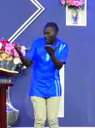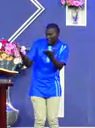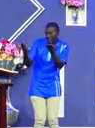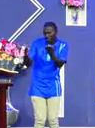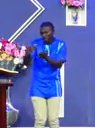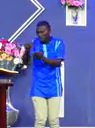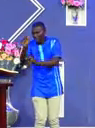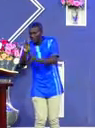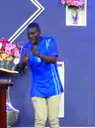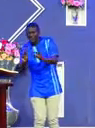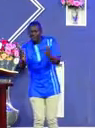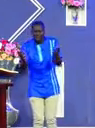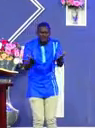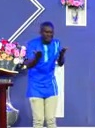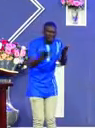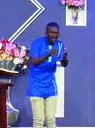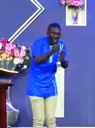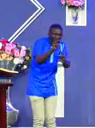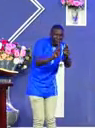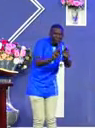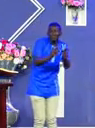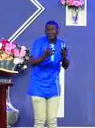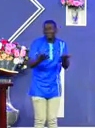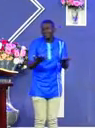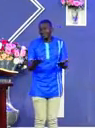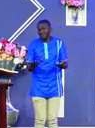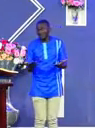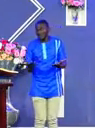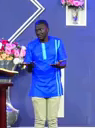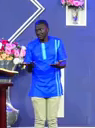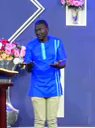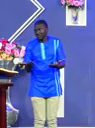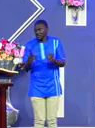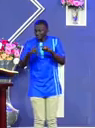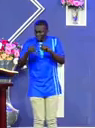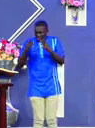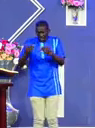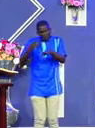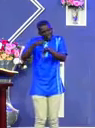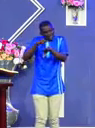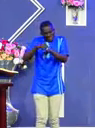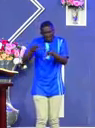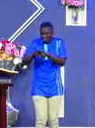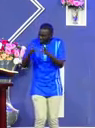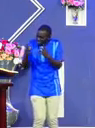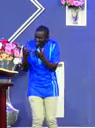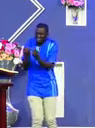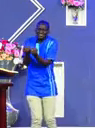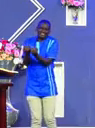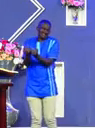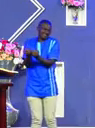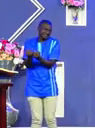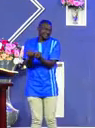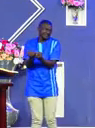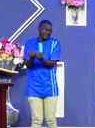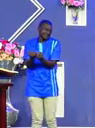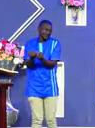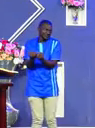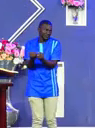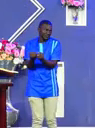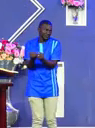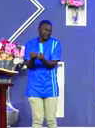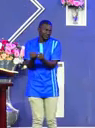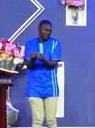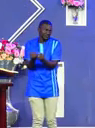amaanyi. For he would be the ring leader to encourage the others. Nga naye ekiseera ekyo akwatiddwa. But at that time they as well held. Ekiseera